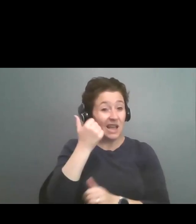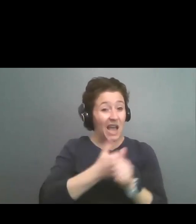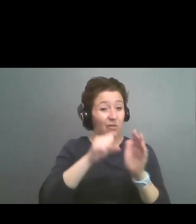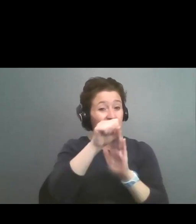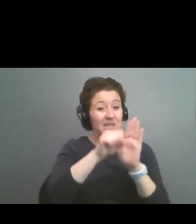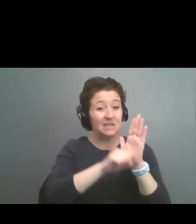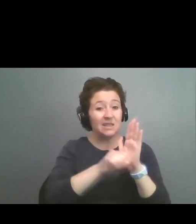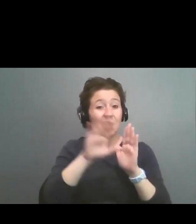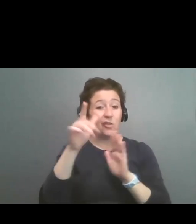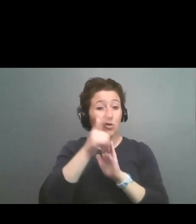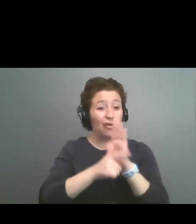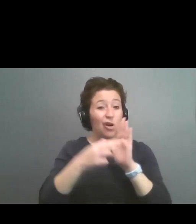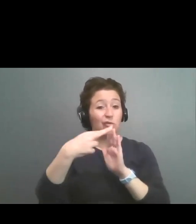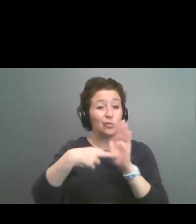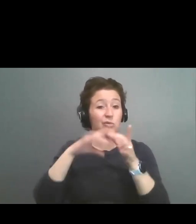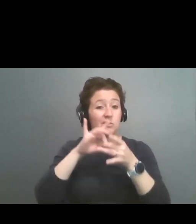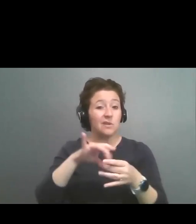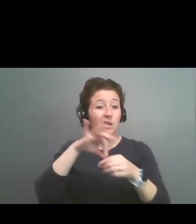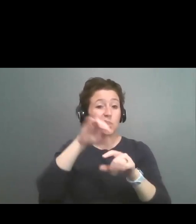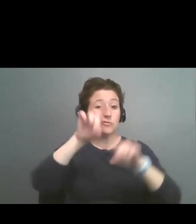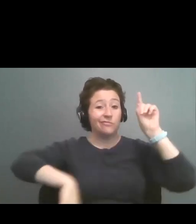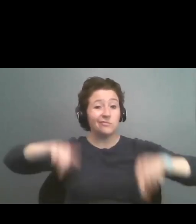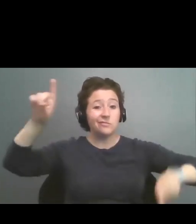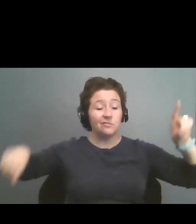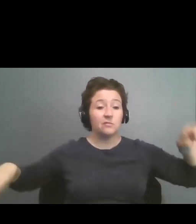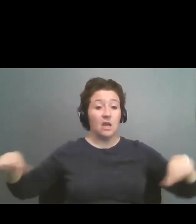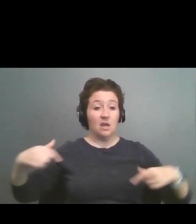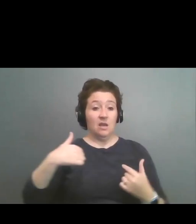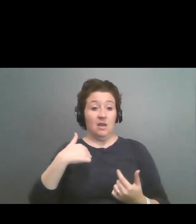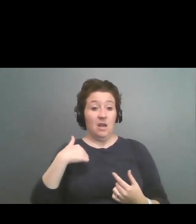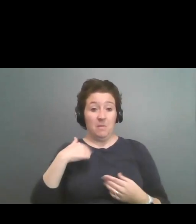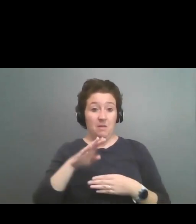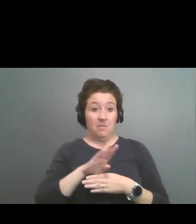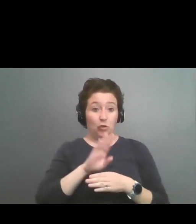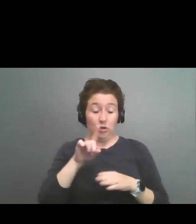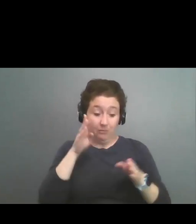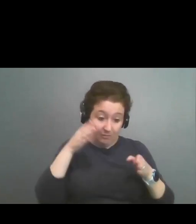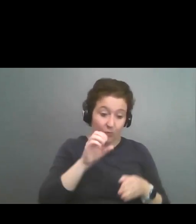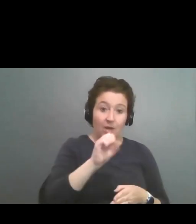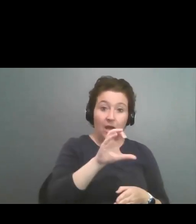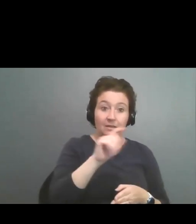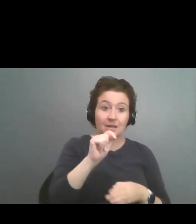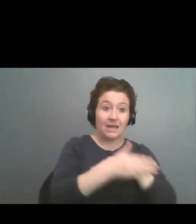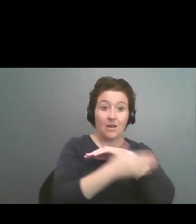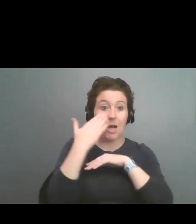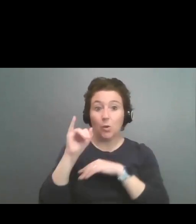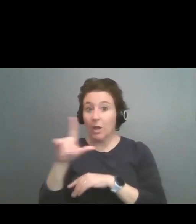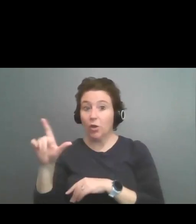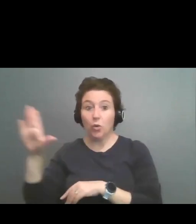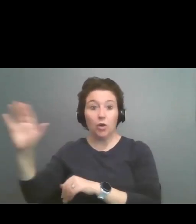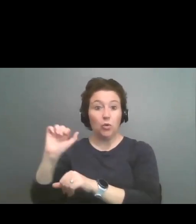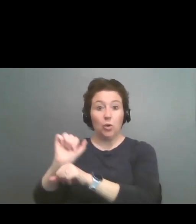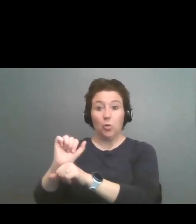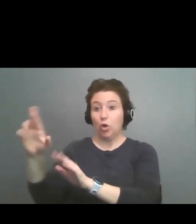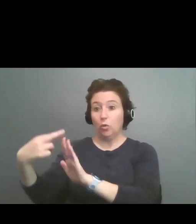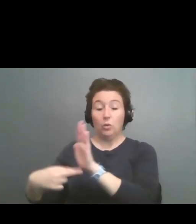laws and their regulations. I have, my hands full just keeping track of Scott County. I have no idea how Illinois works.